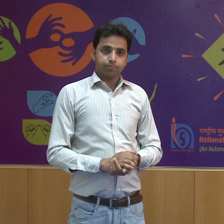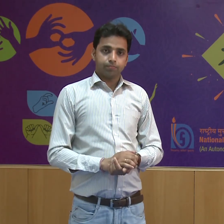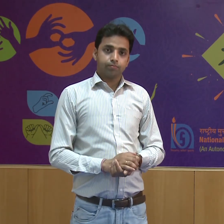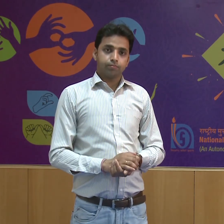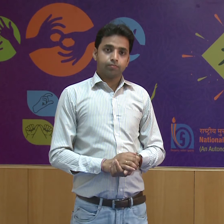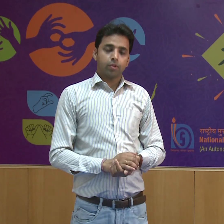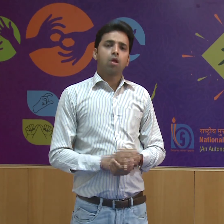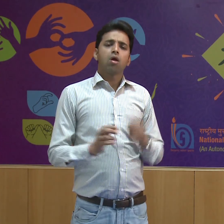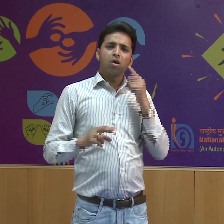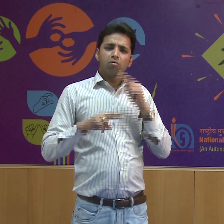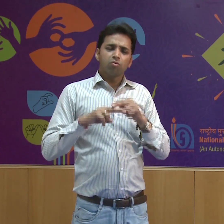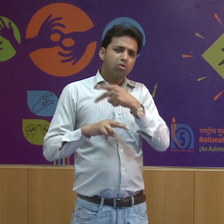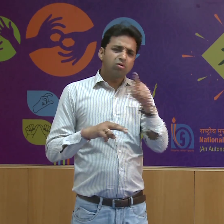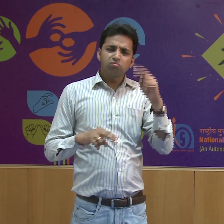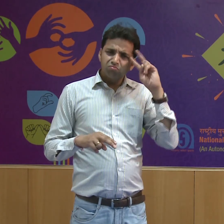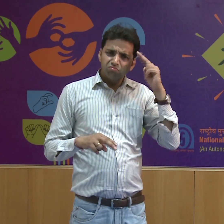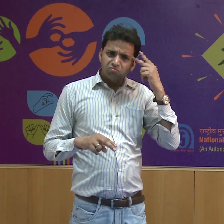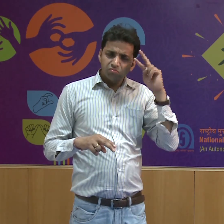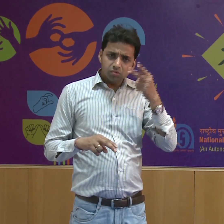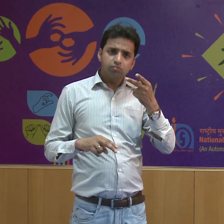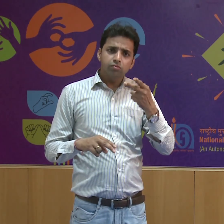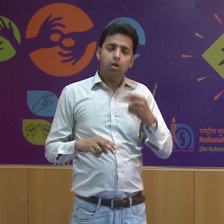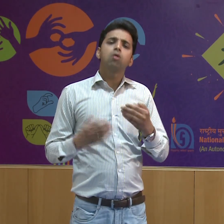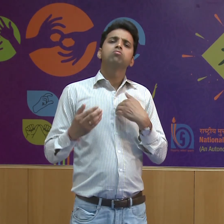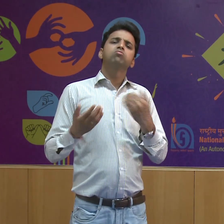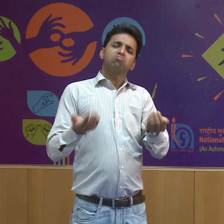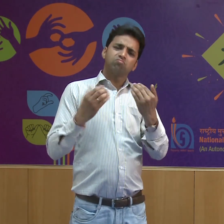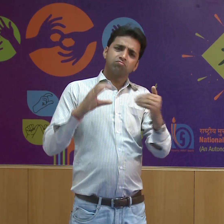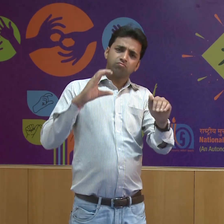If you have any query, you may send email at